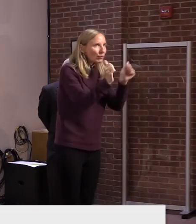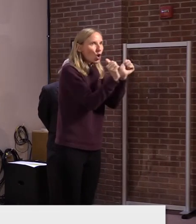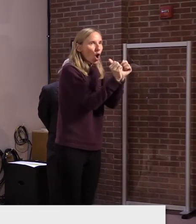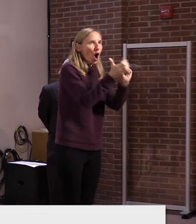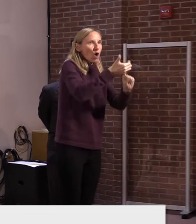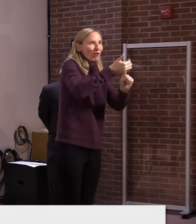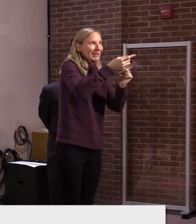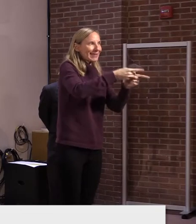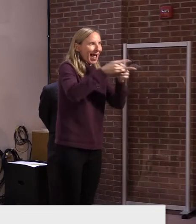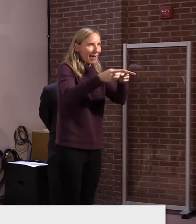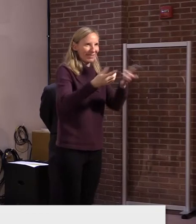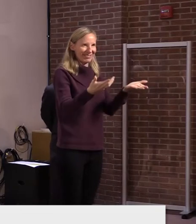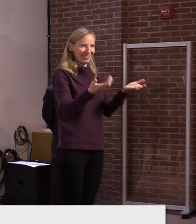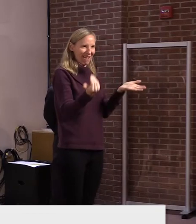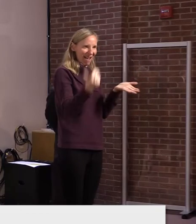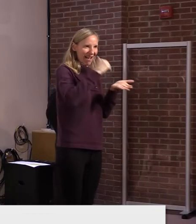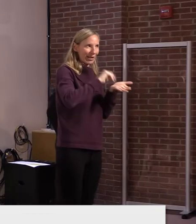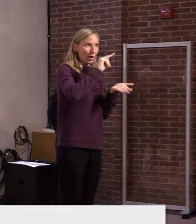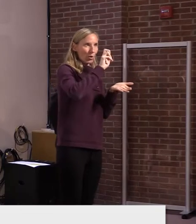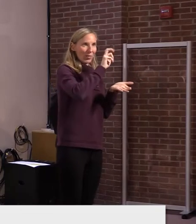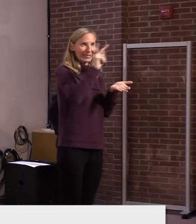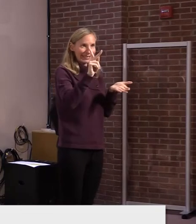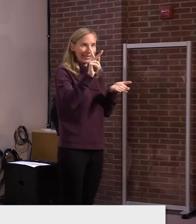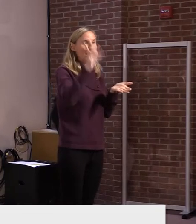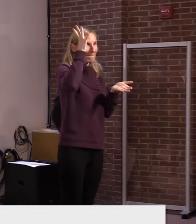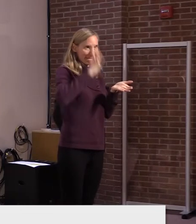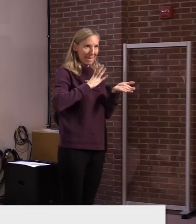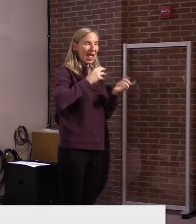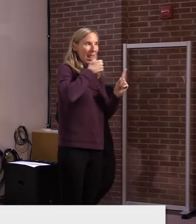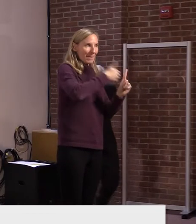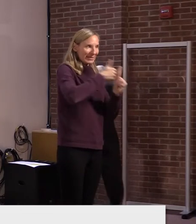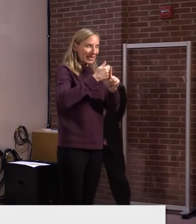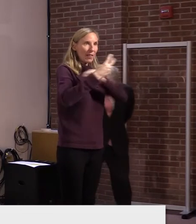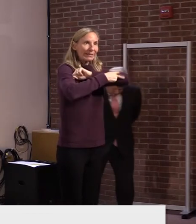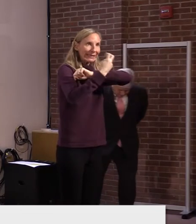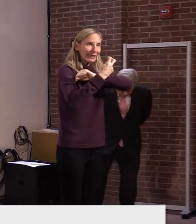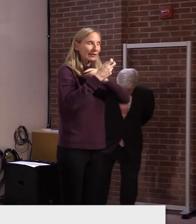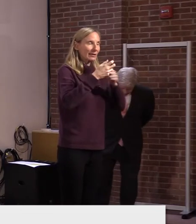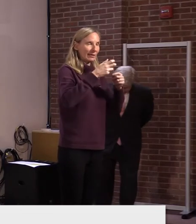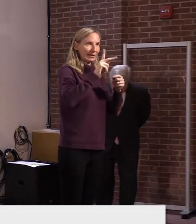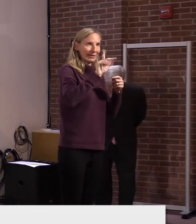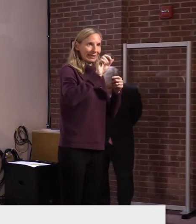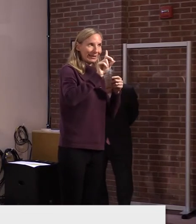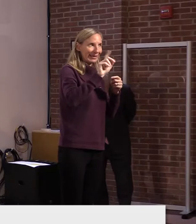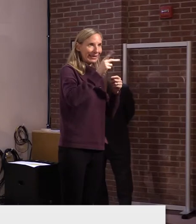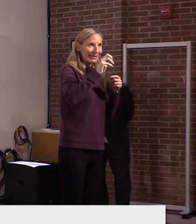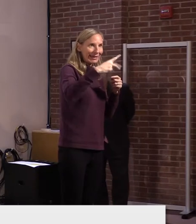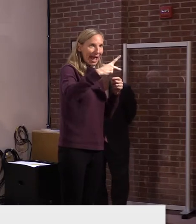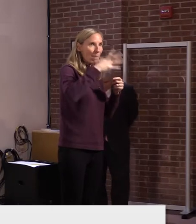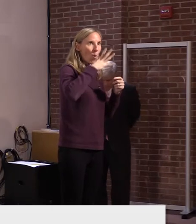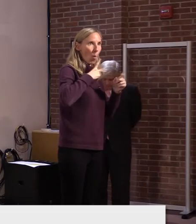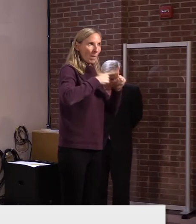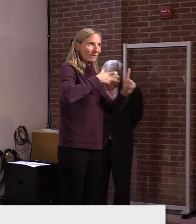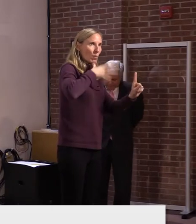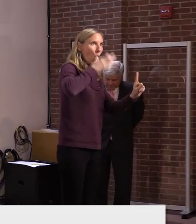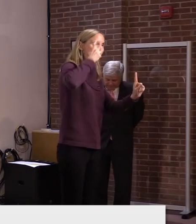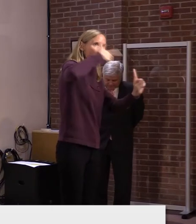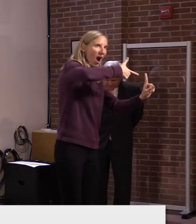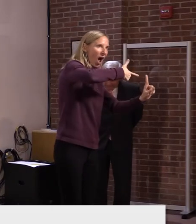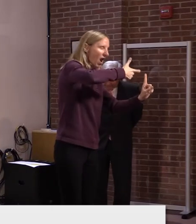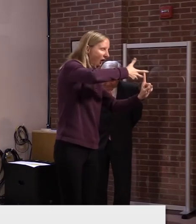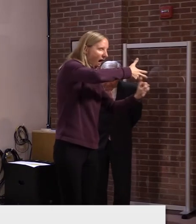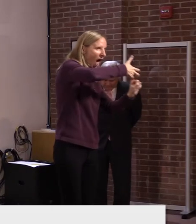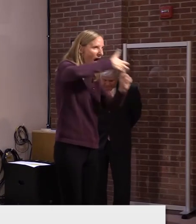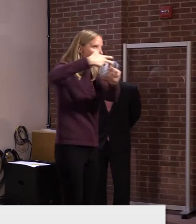here in the Northeast Kingdom, where a man committed several crimes, including kidnapping and taking a woman from her home at gunpoint.